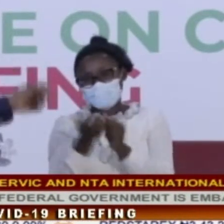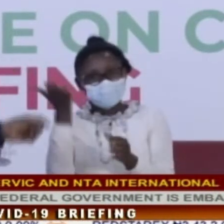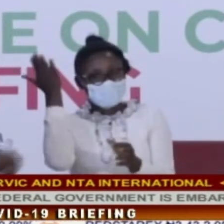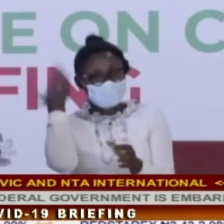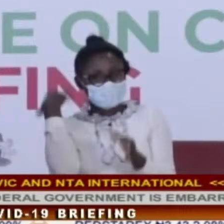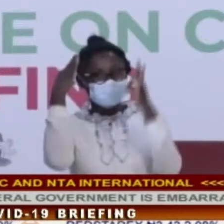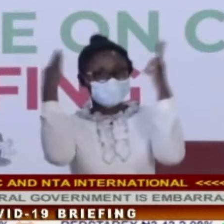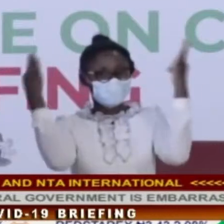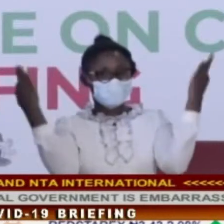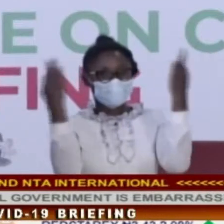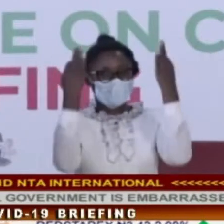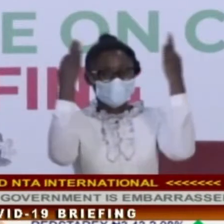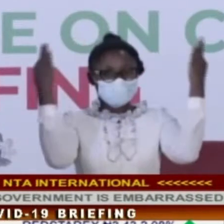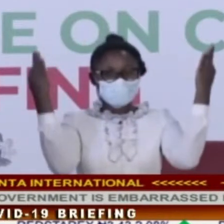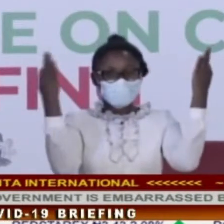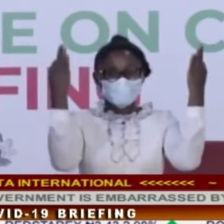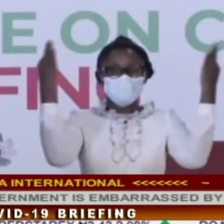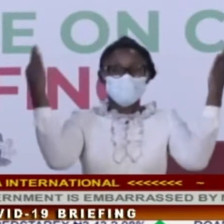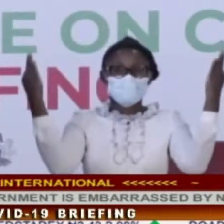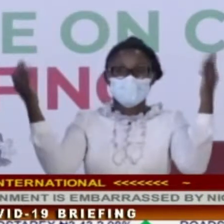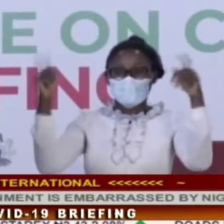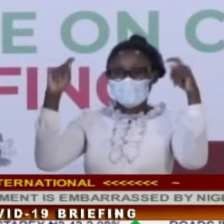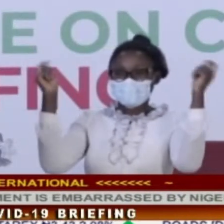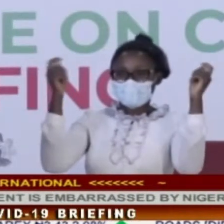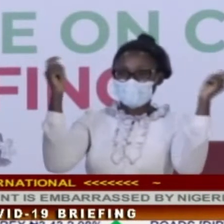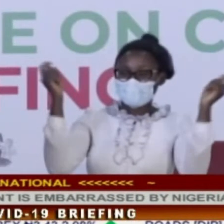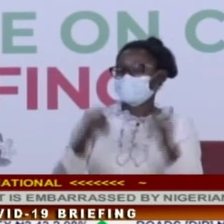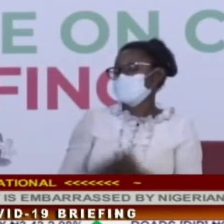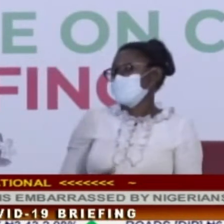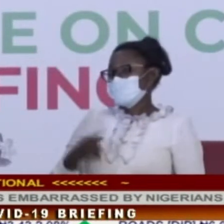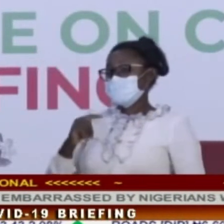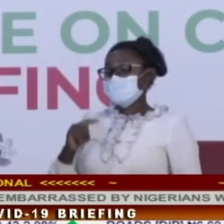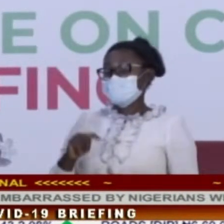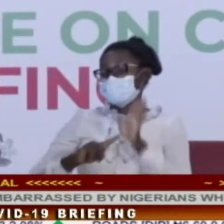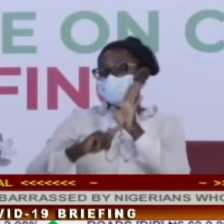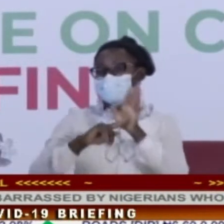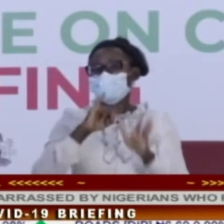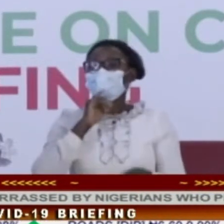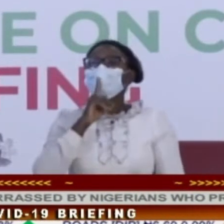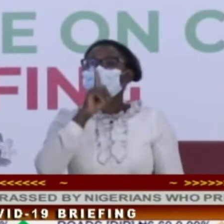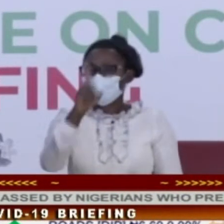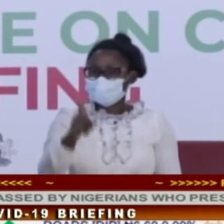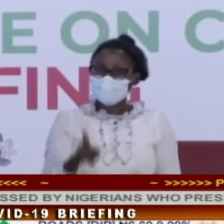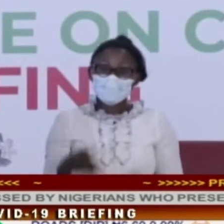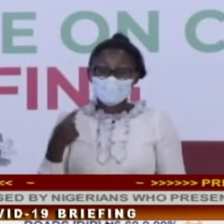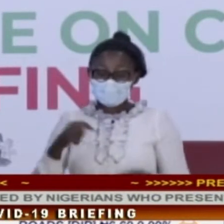hike or spike in the numbers that we are seeing.